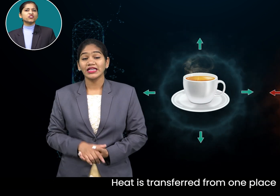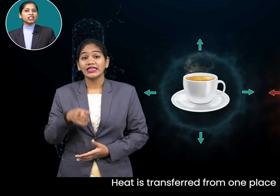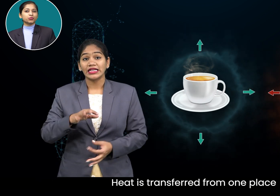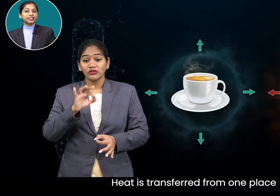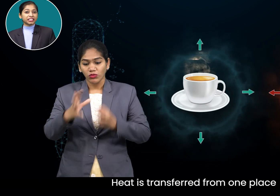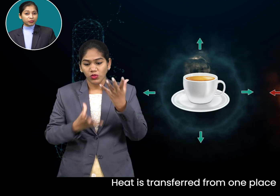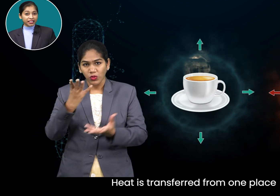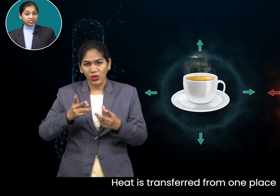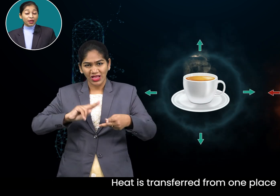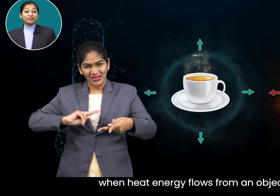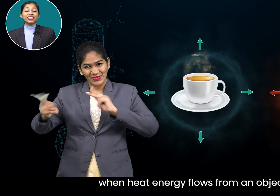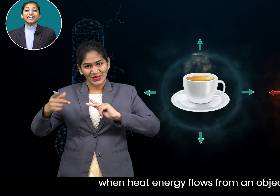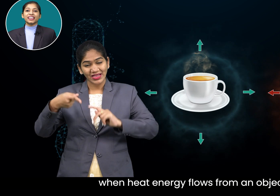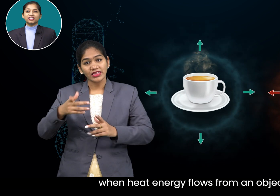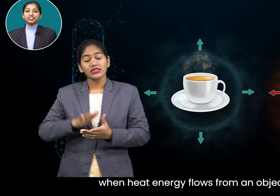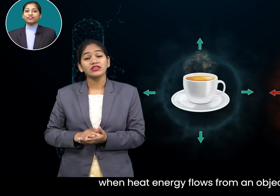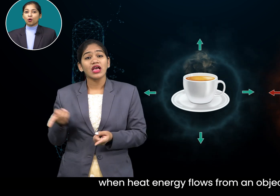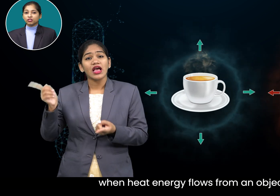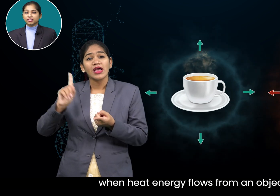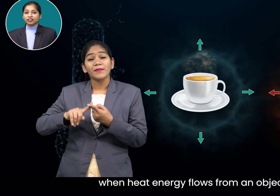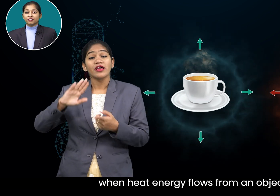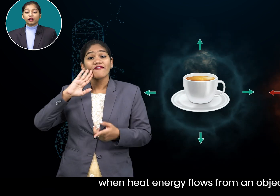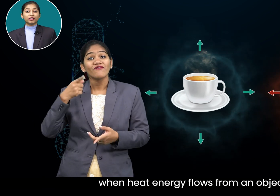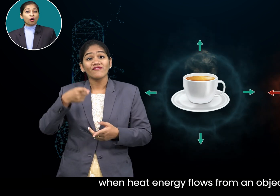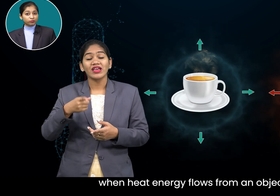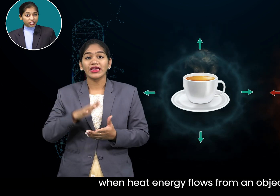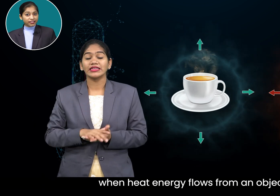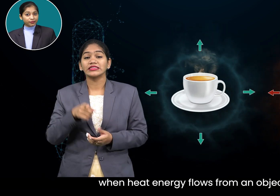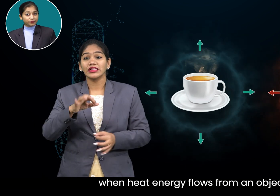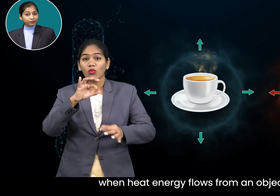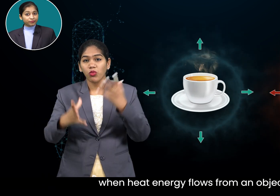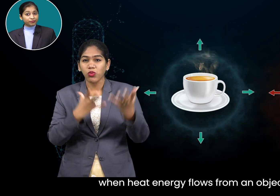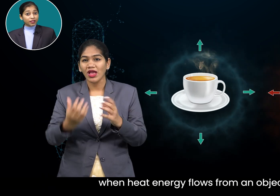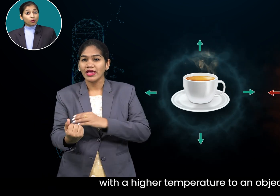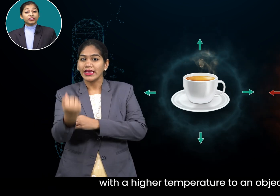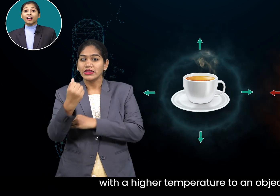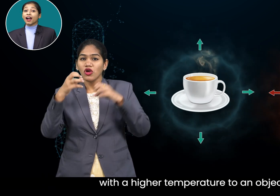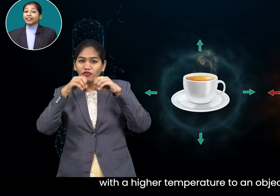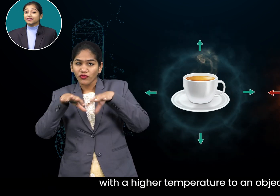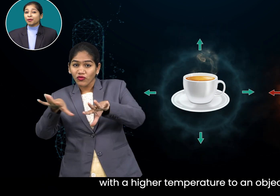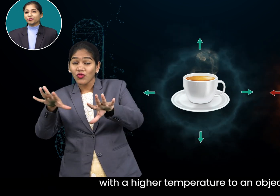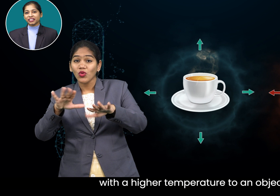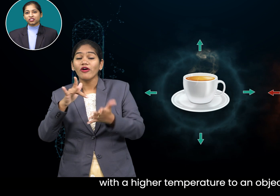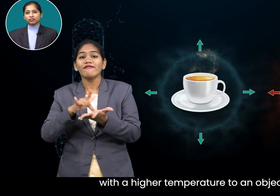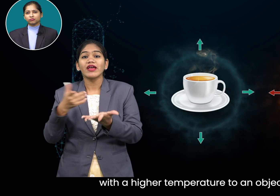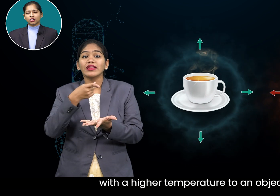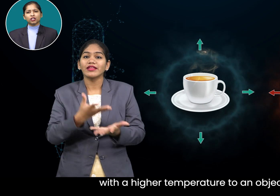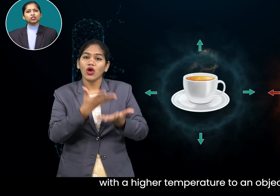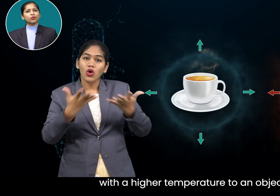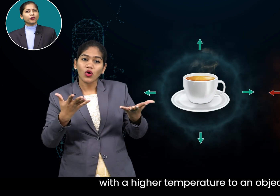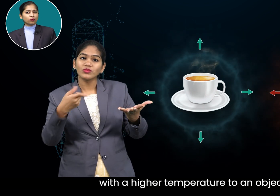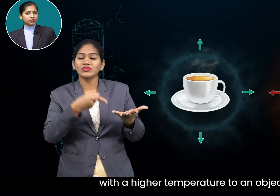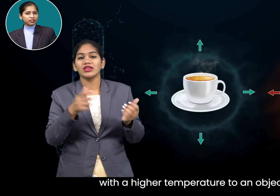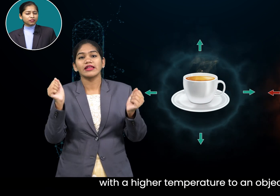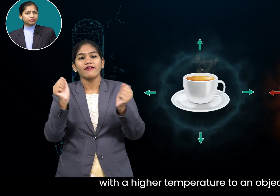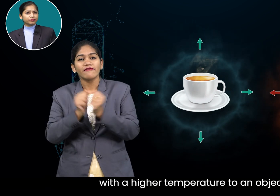Heat transfer takes place when heat energy flows from an object with a higher temperature to